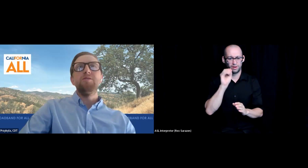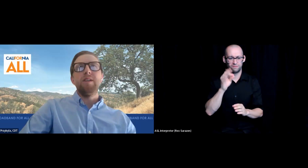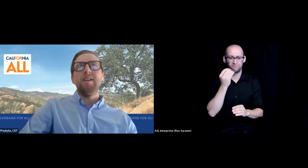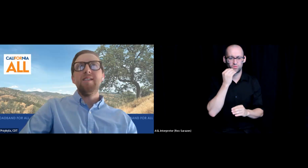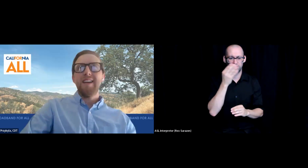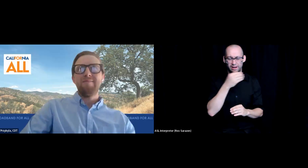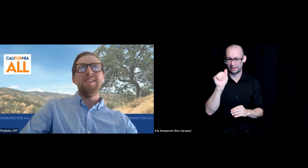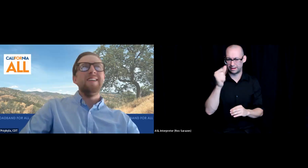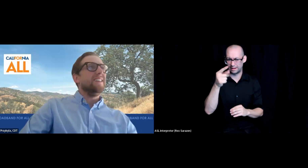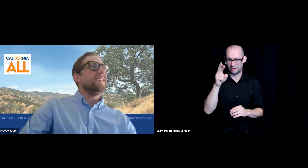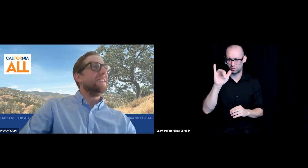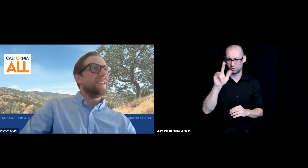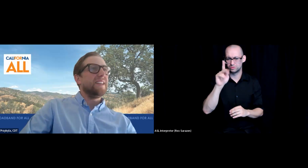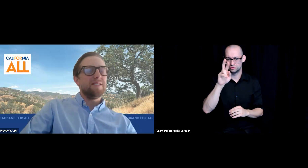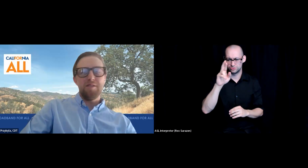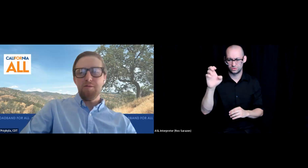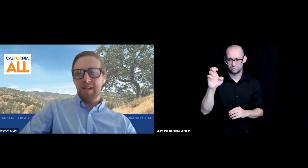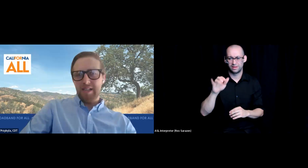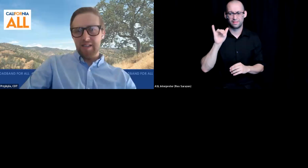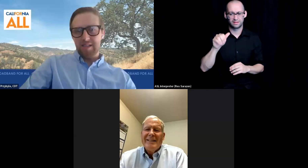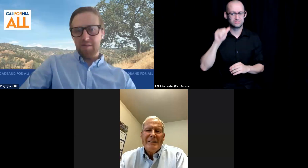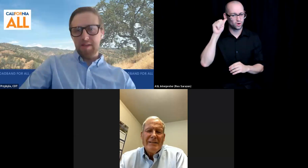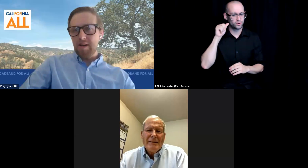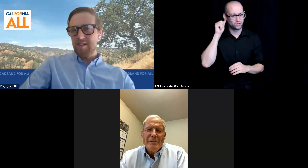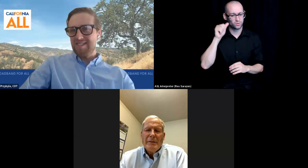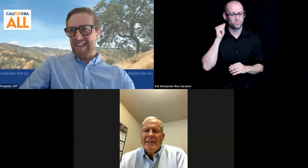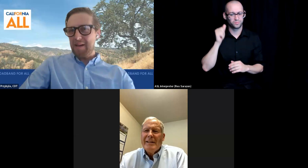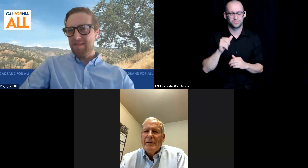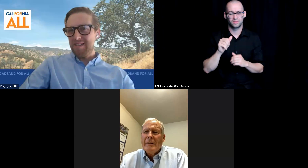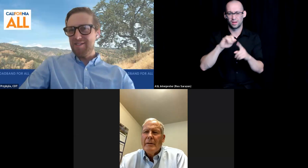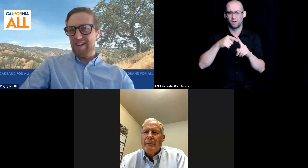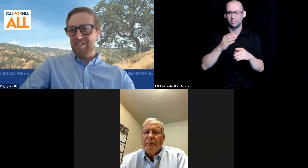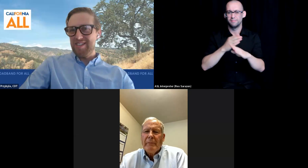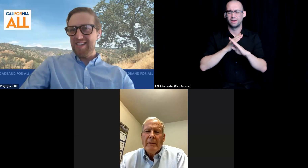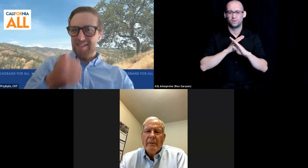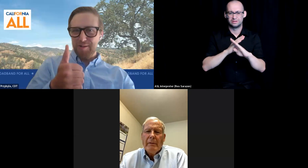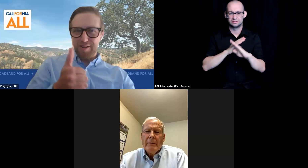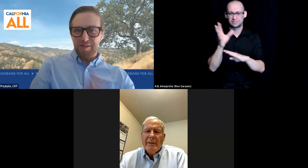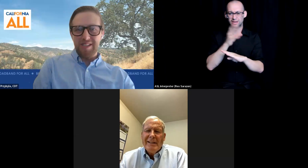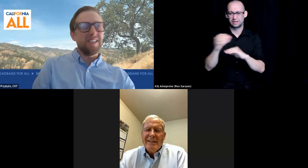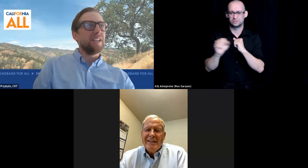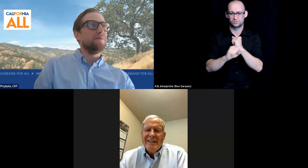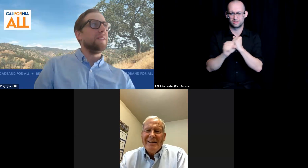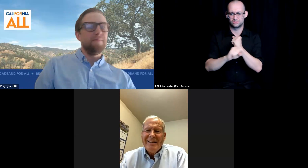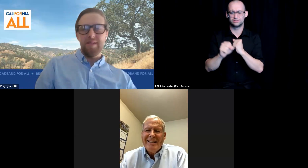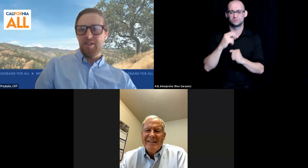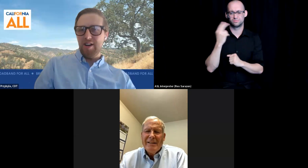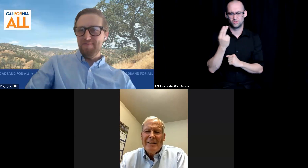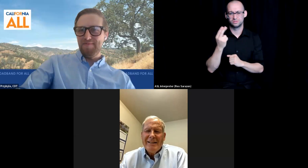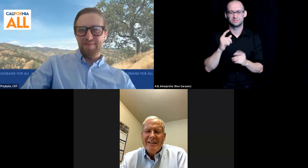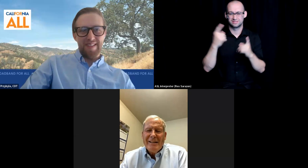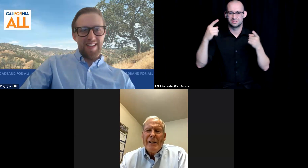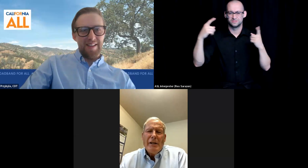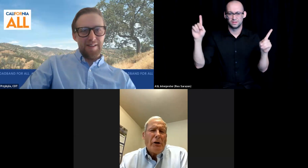Cameron, to join on camera audio to give us a little bit of ideas about the barriers, the gaps, and strategies that you are all using successfully.